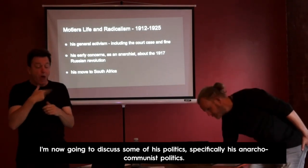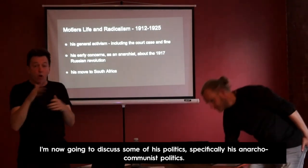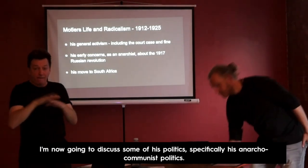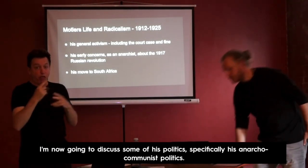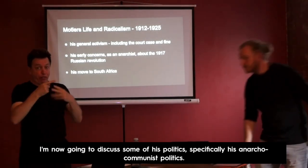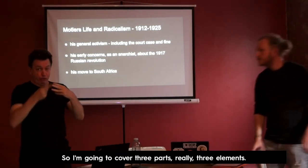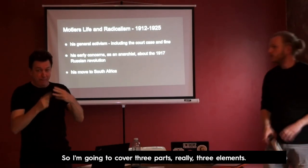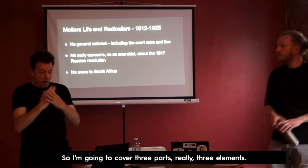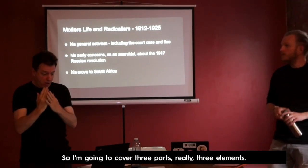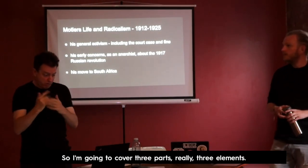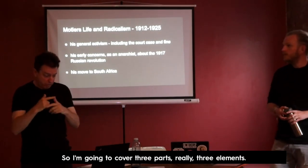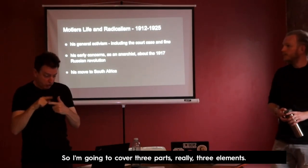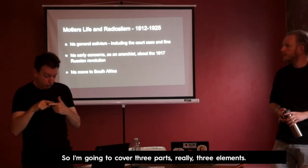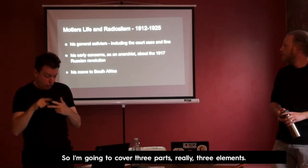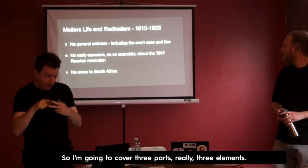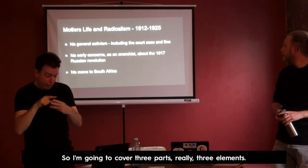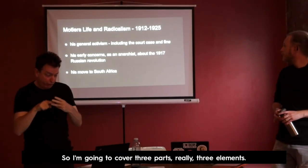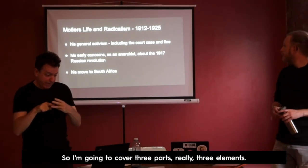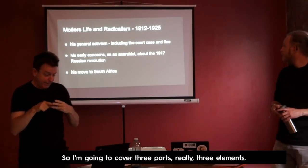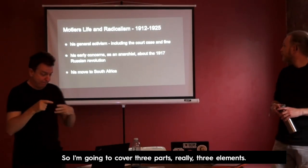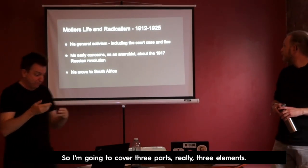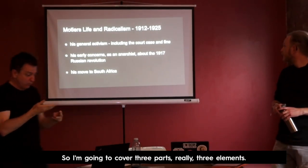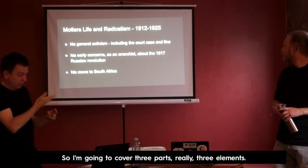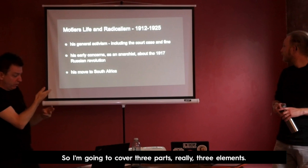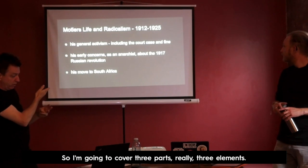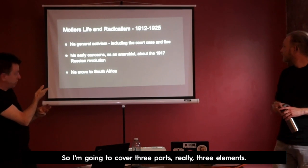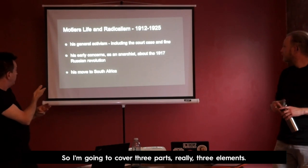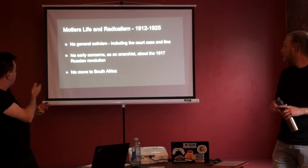anarcho-communist politics. So I'm going to cover 3 parts, really, 3 elements.